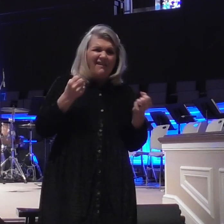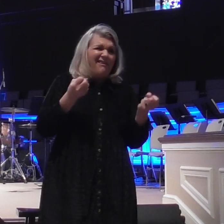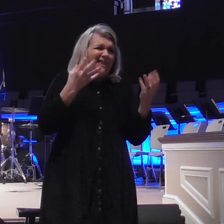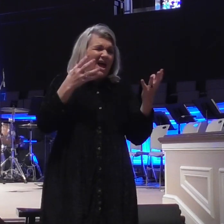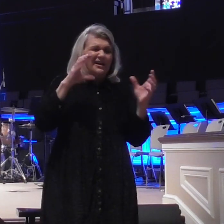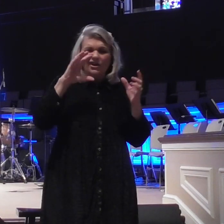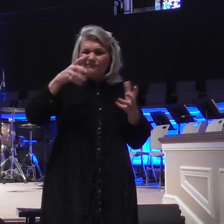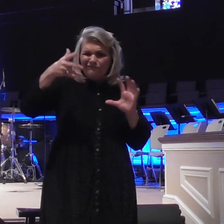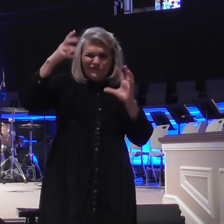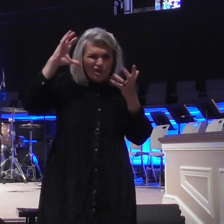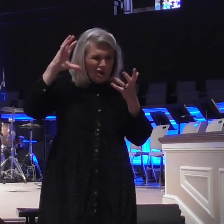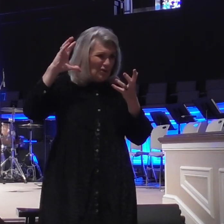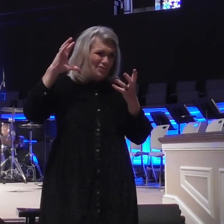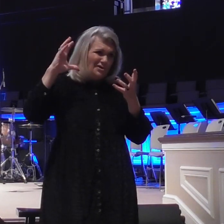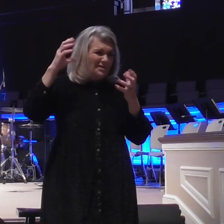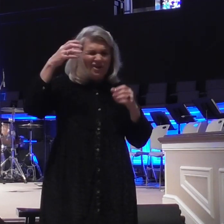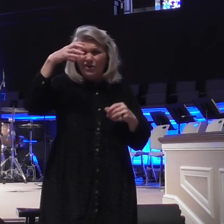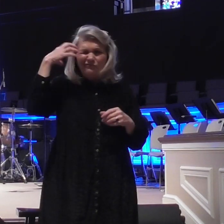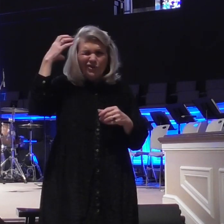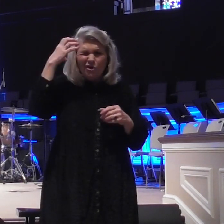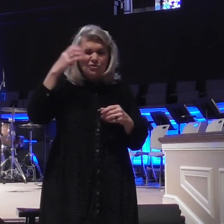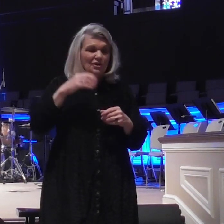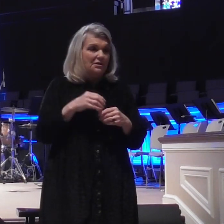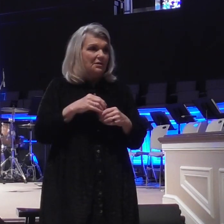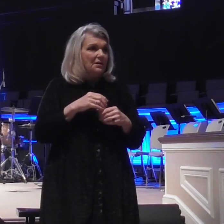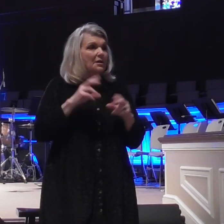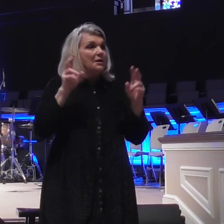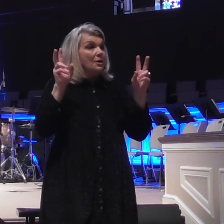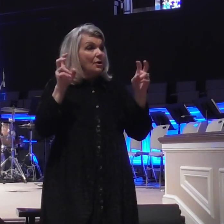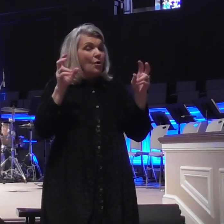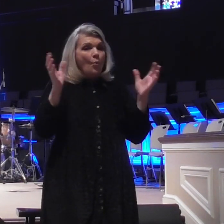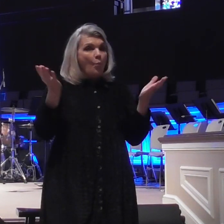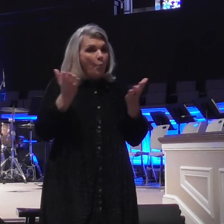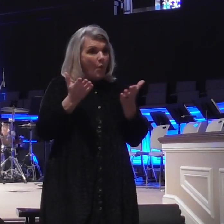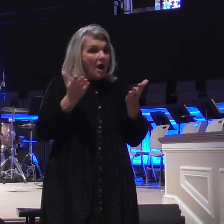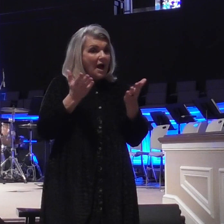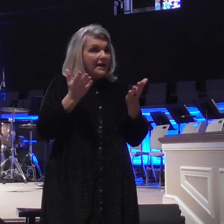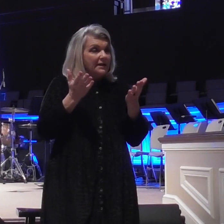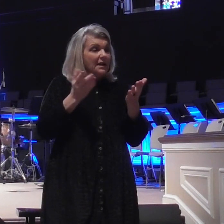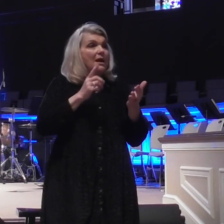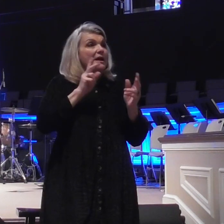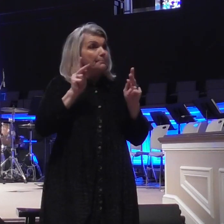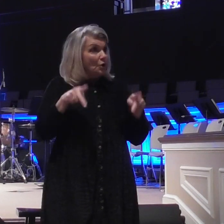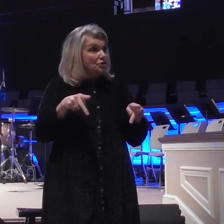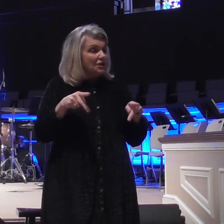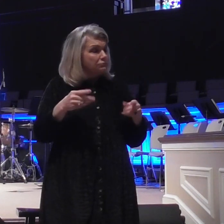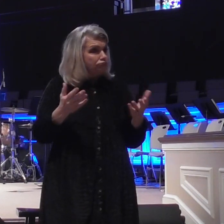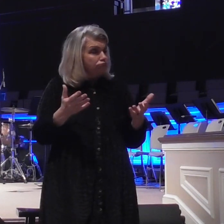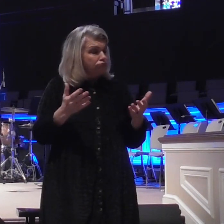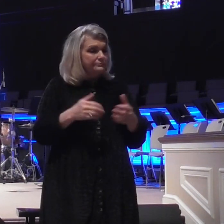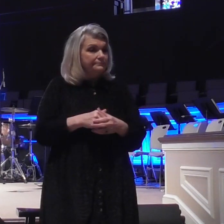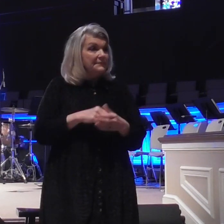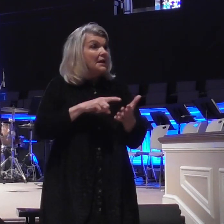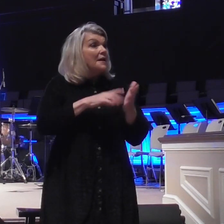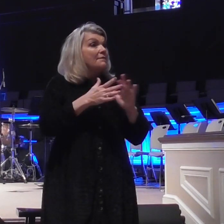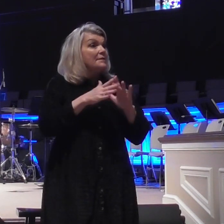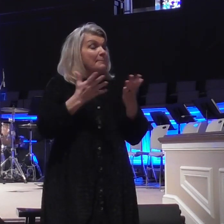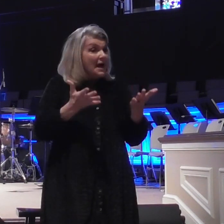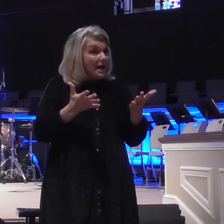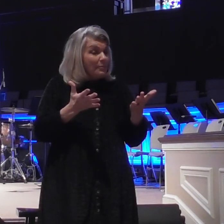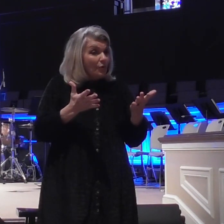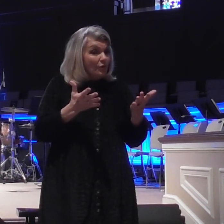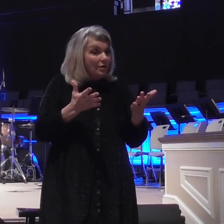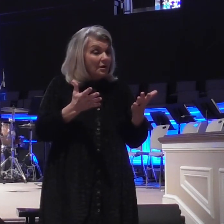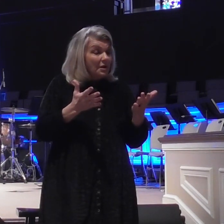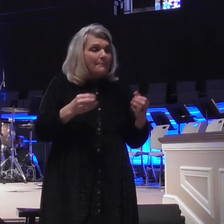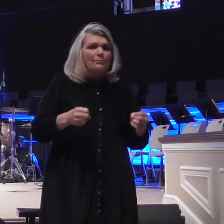good news this morning is the Bible answers the question, what is a person? And the Bible brings people to life, as the song just